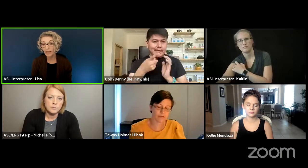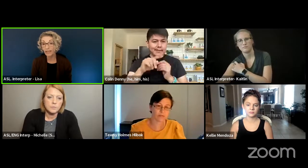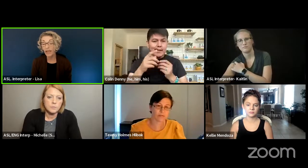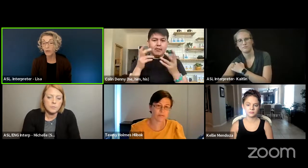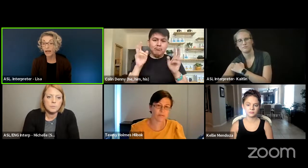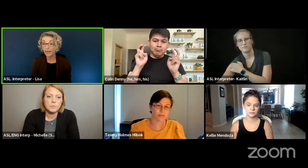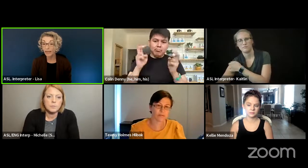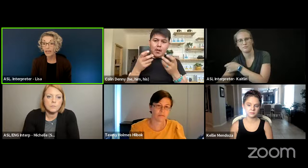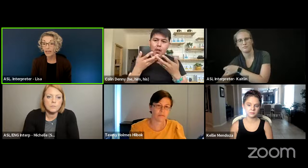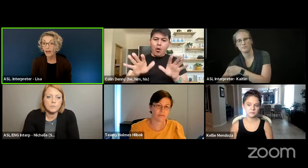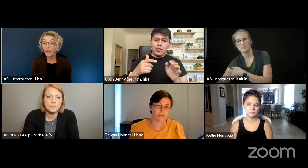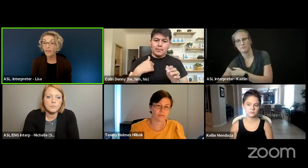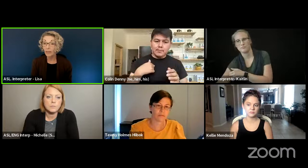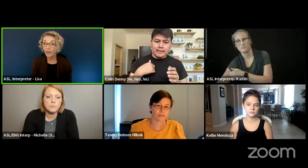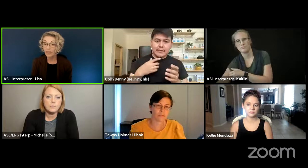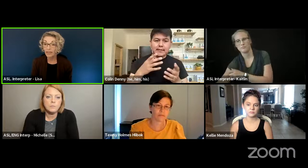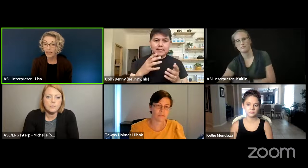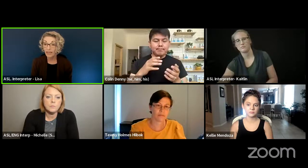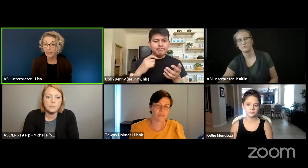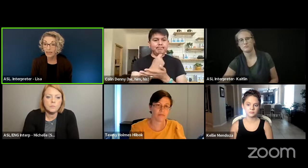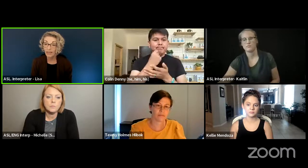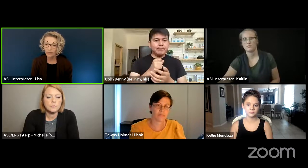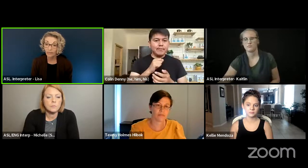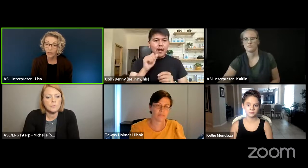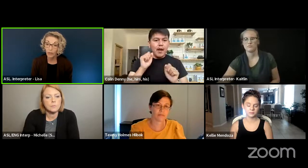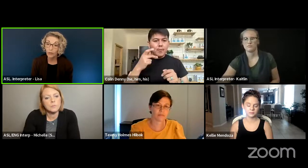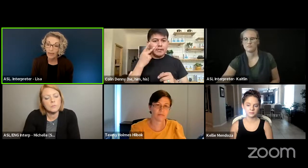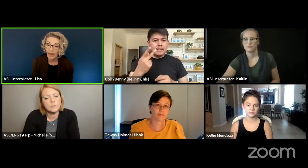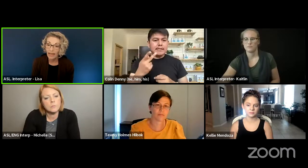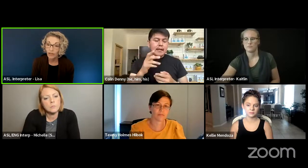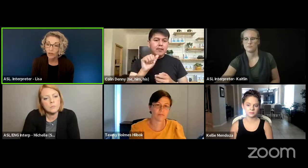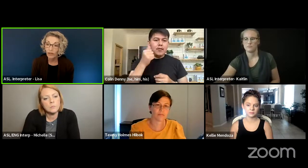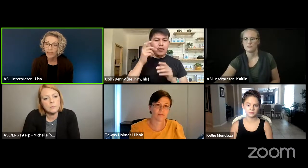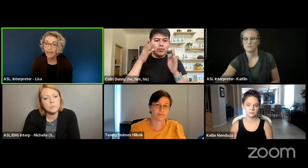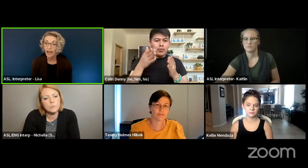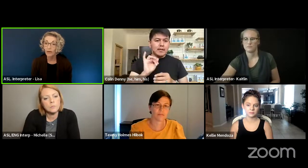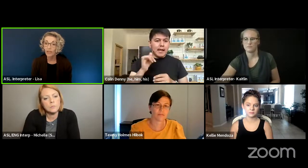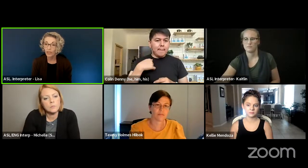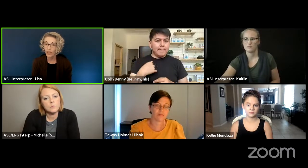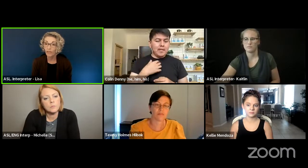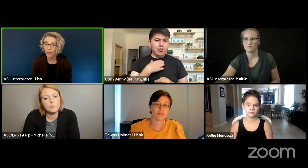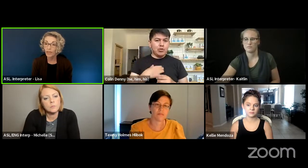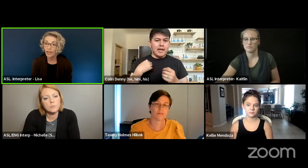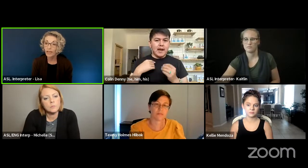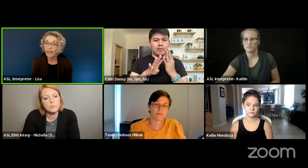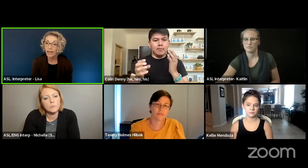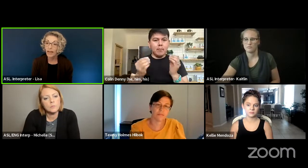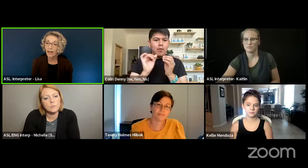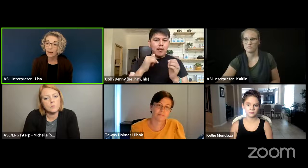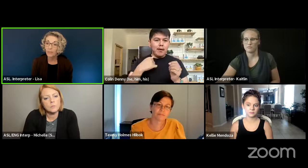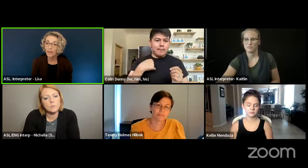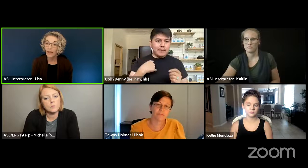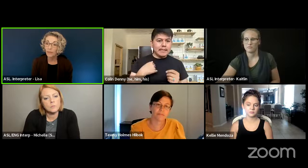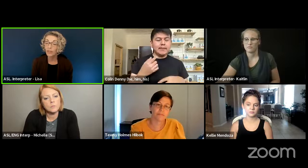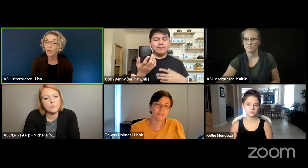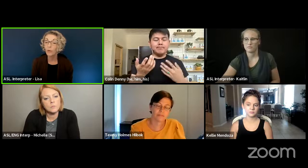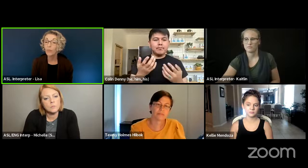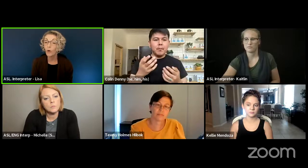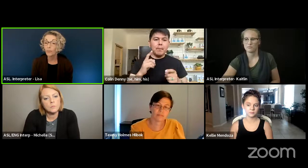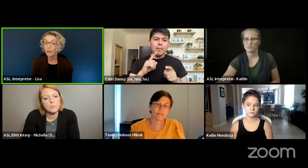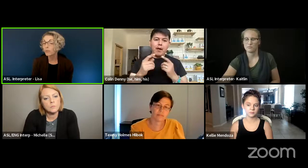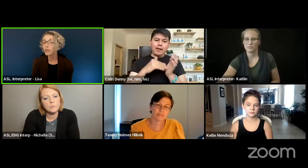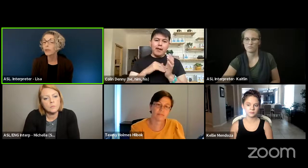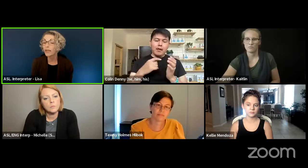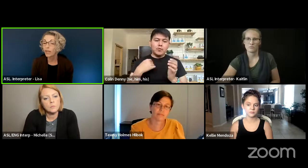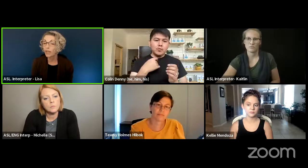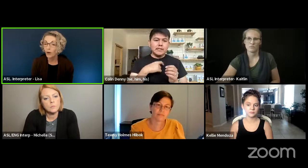these things. Now, when I leave, that means that they lose me, I guess you could say that, which is unfortunate. I wish there were